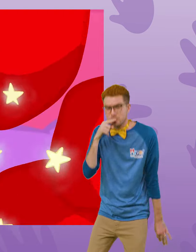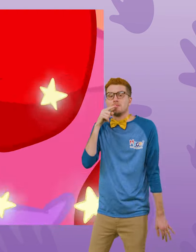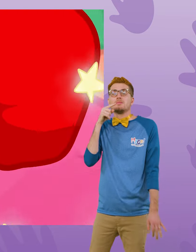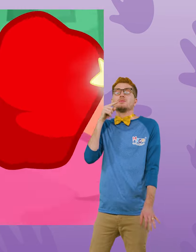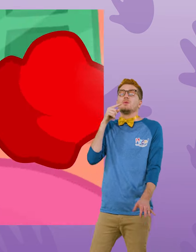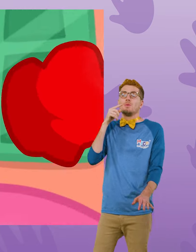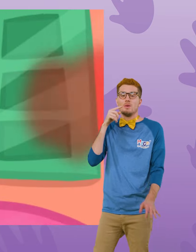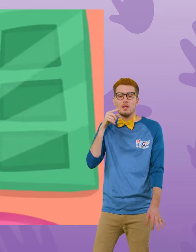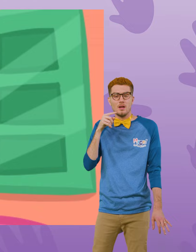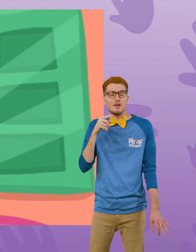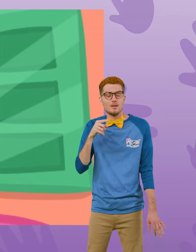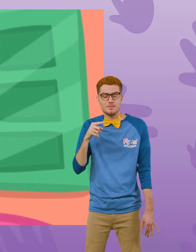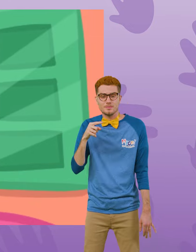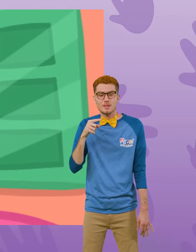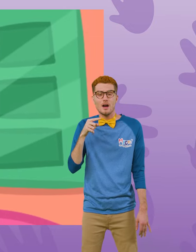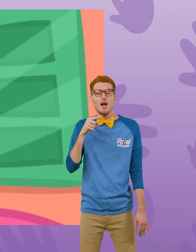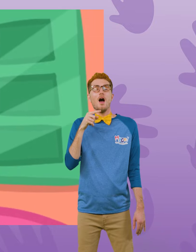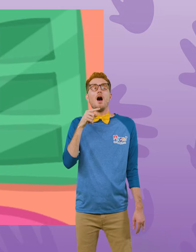Achoo!